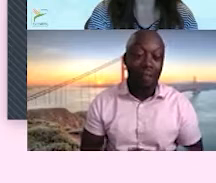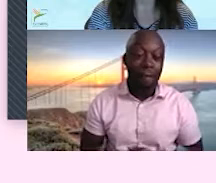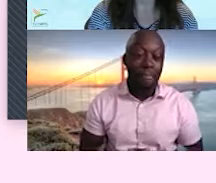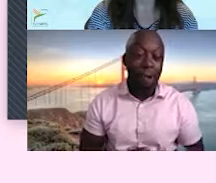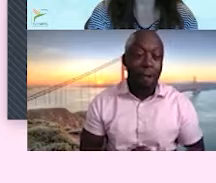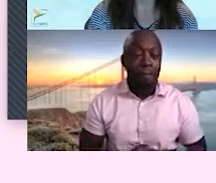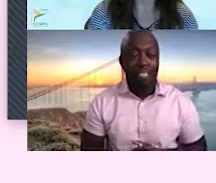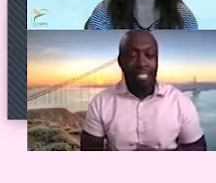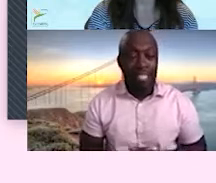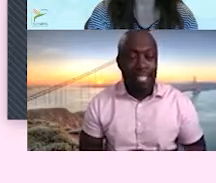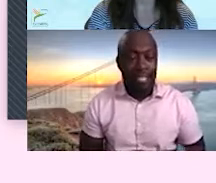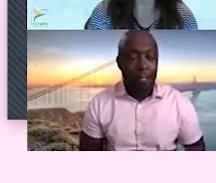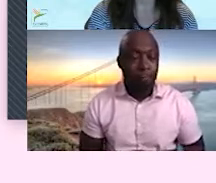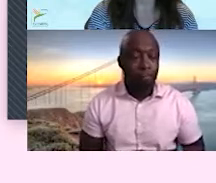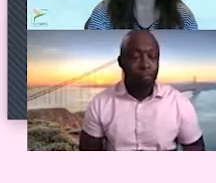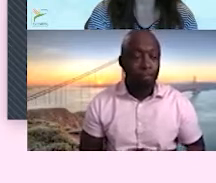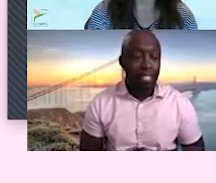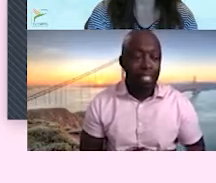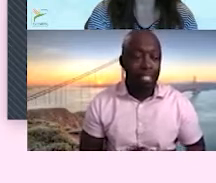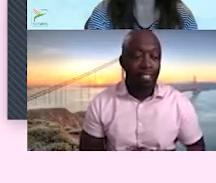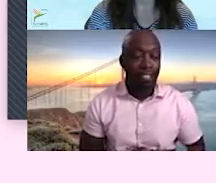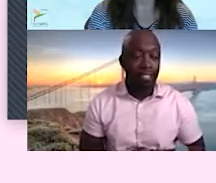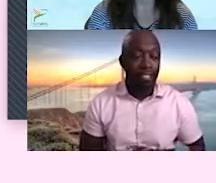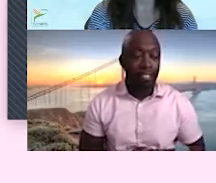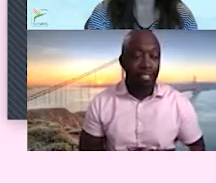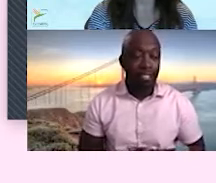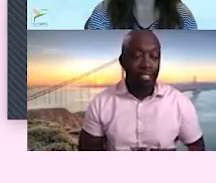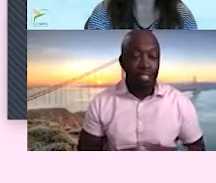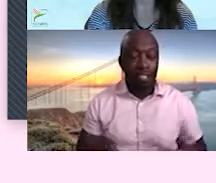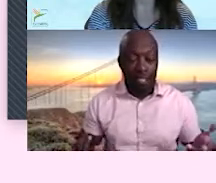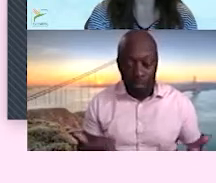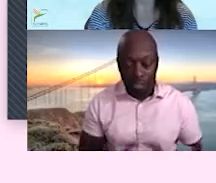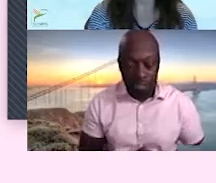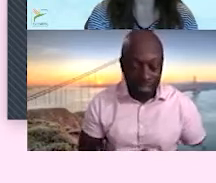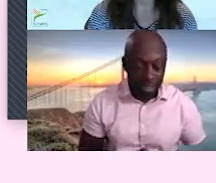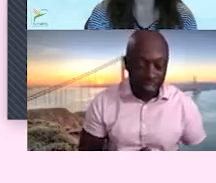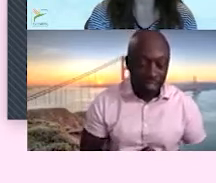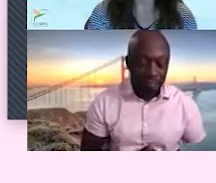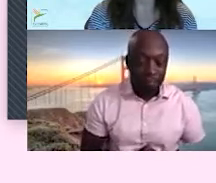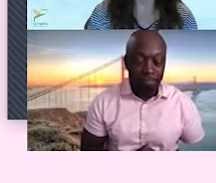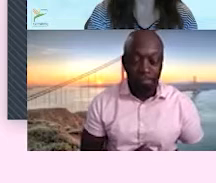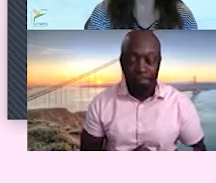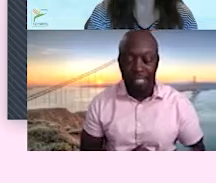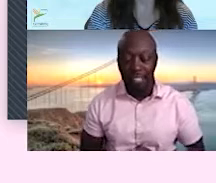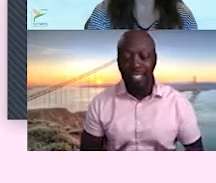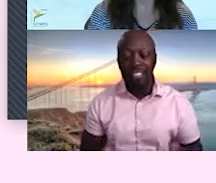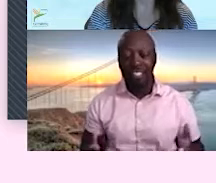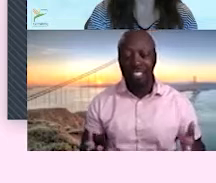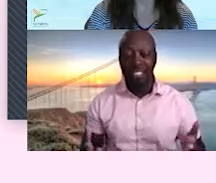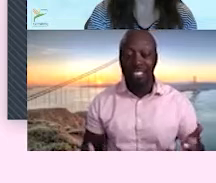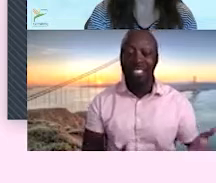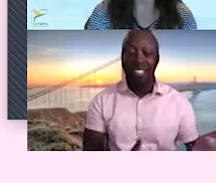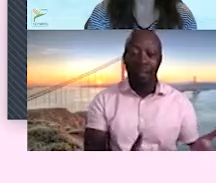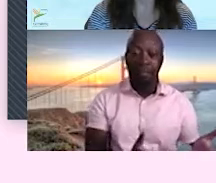unfortunately. But let's say they had another special need. It